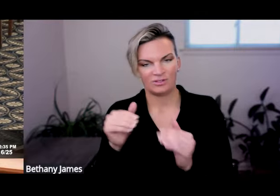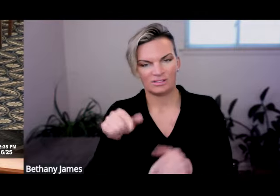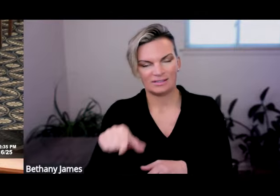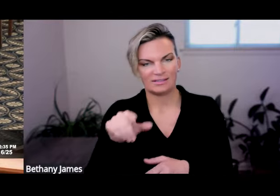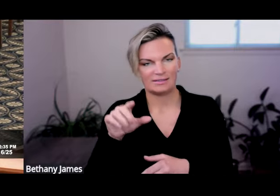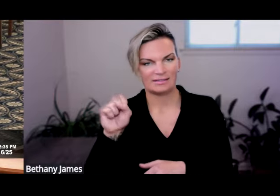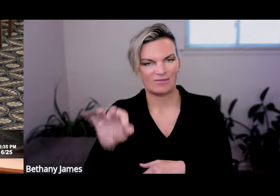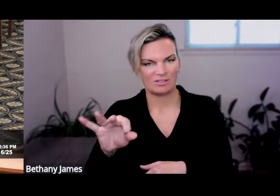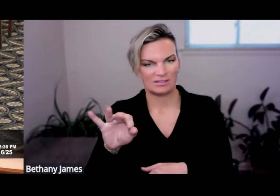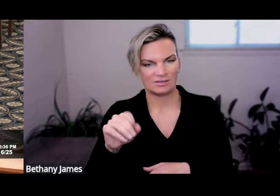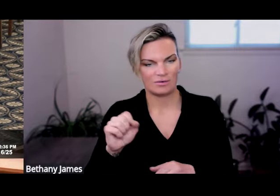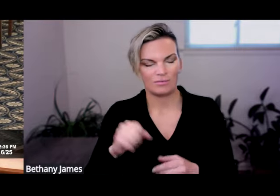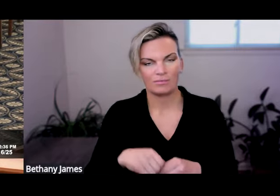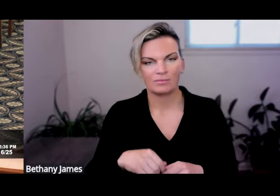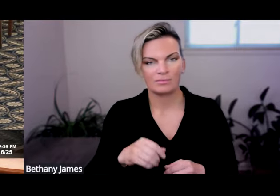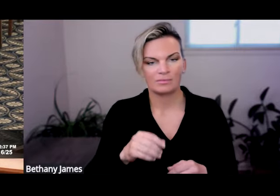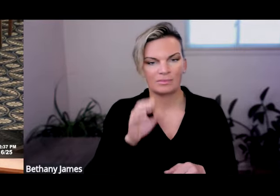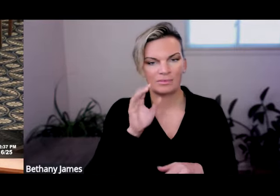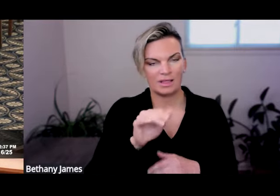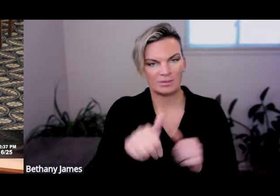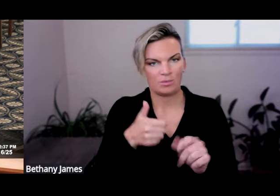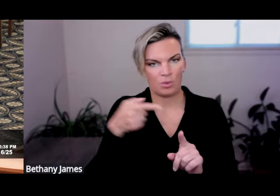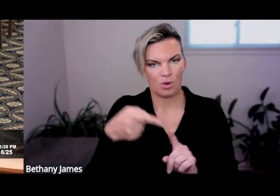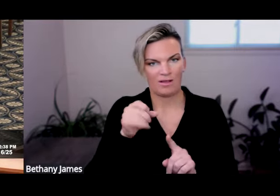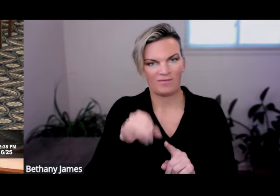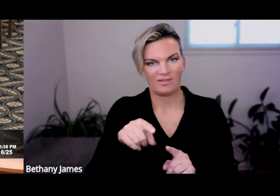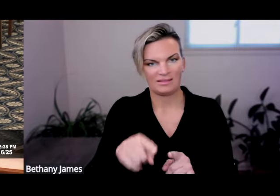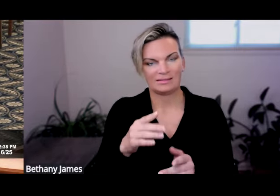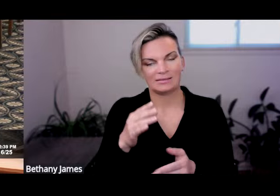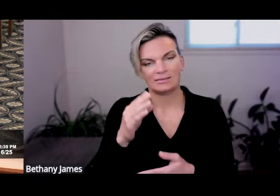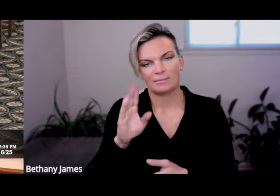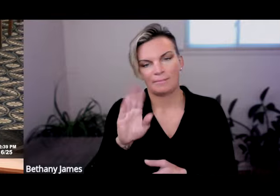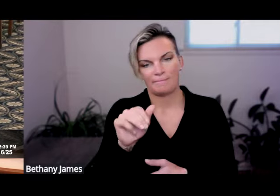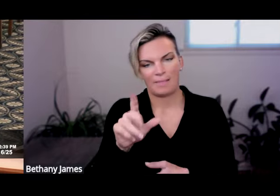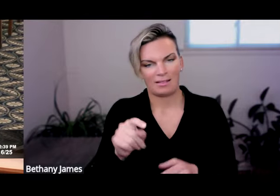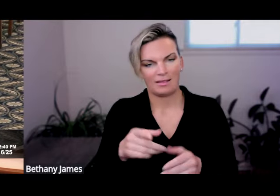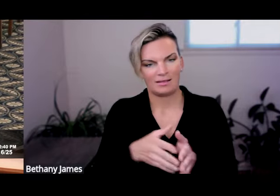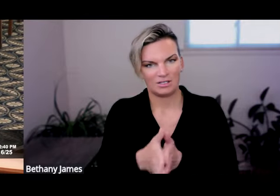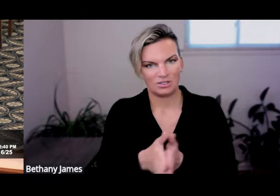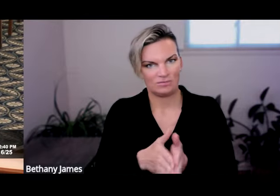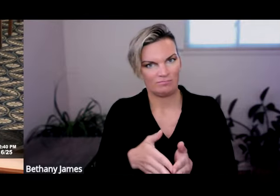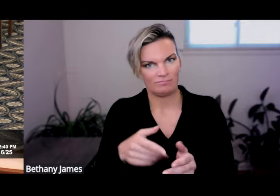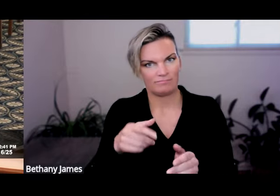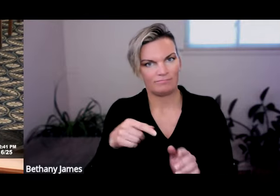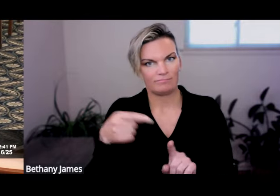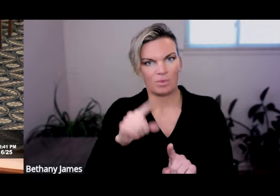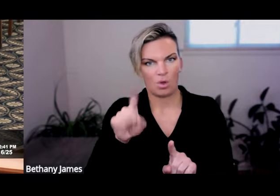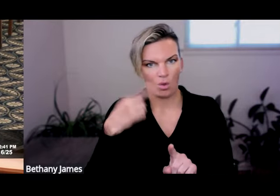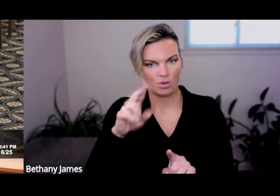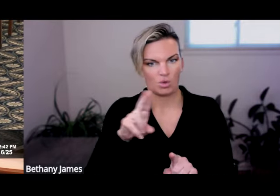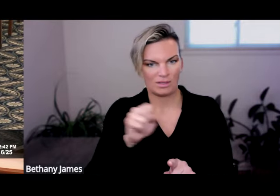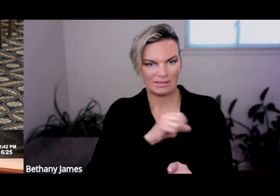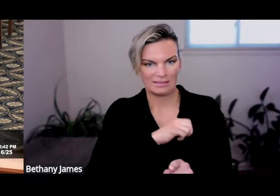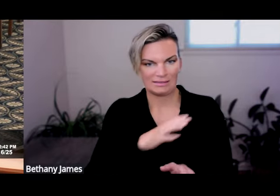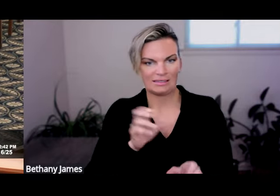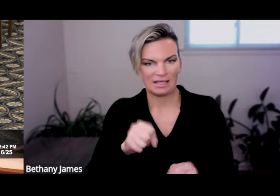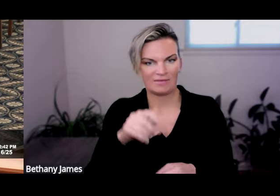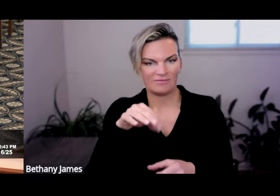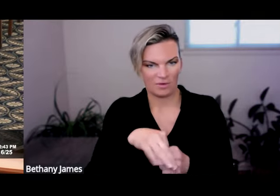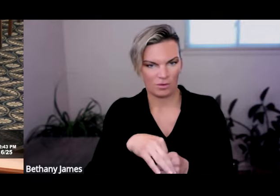the whole point behind the ballot initiative, is to ensure that only U.S. citizens can vote, and you As cannot verified vote. by the Secretary of State. Correct,